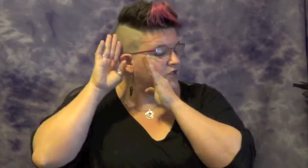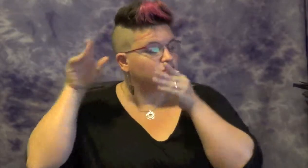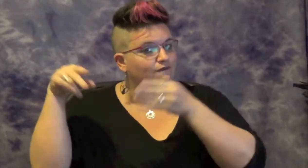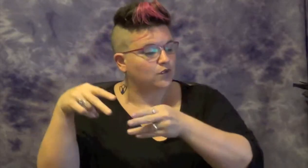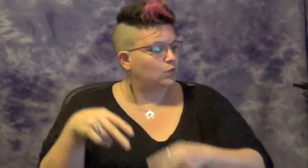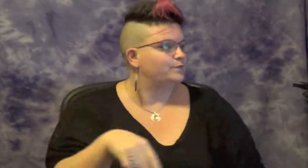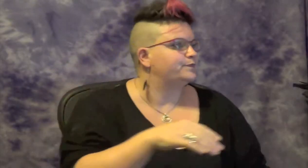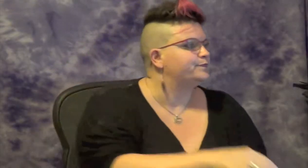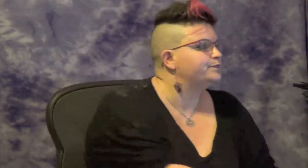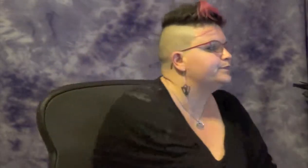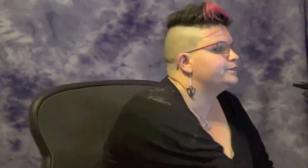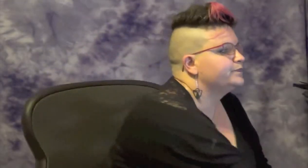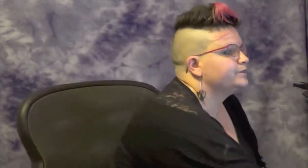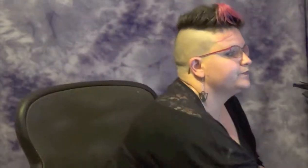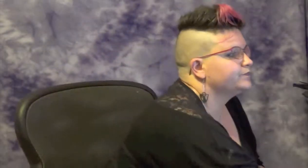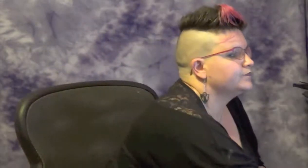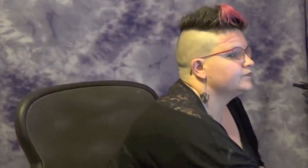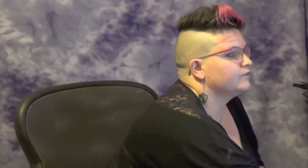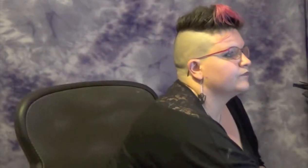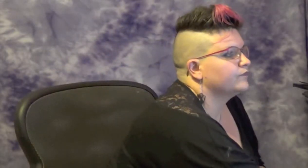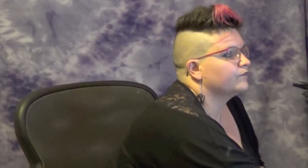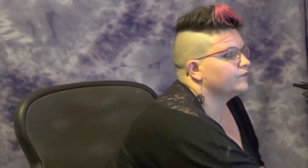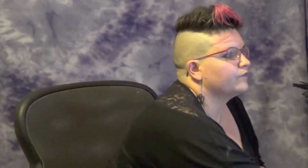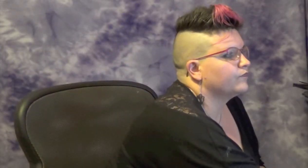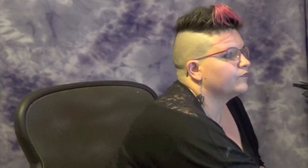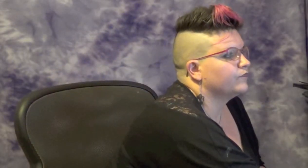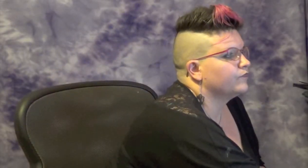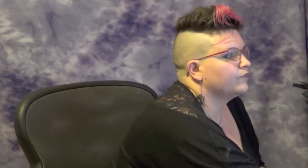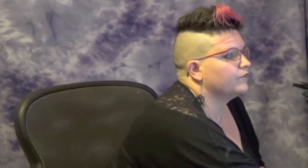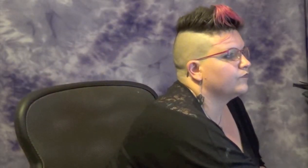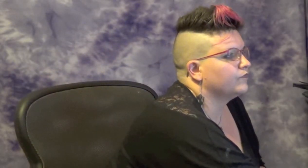They're focusing on their non-functioning body part.